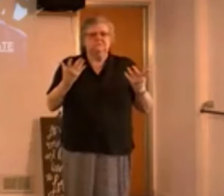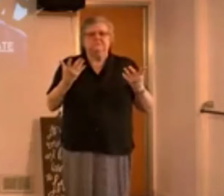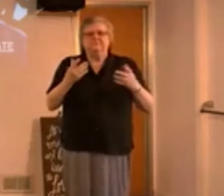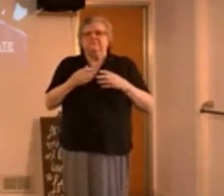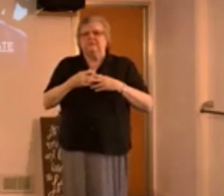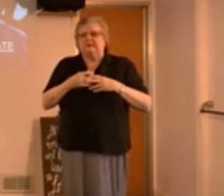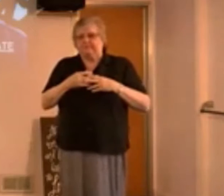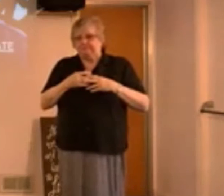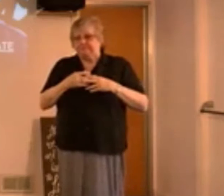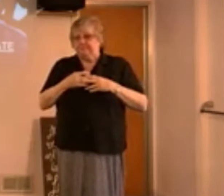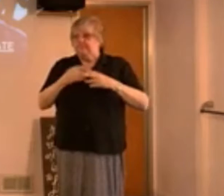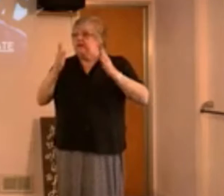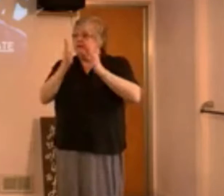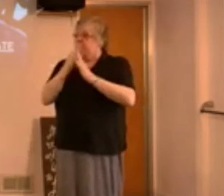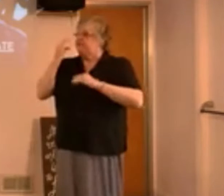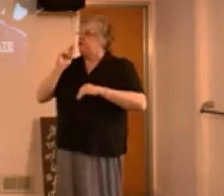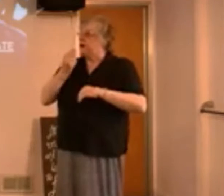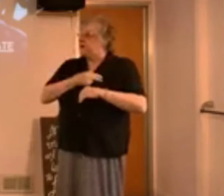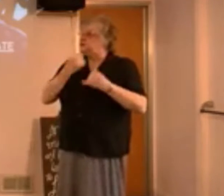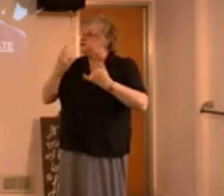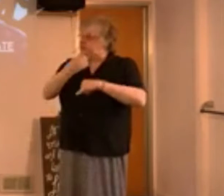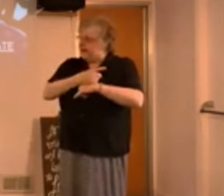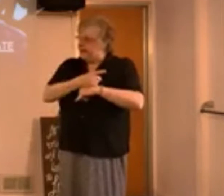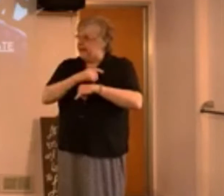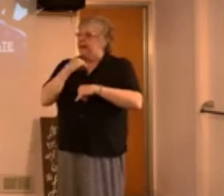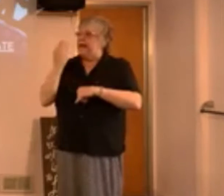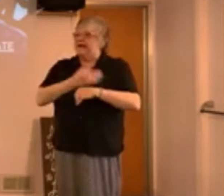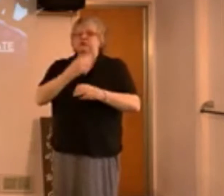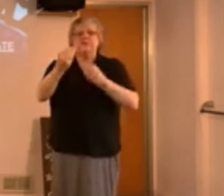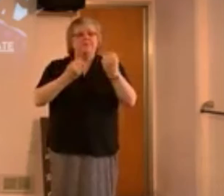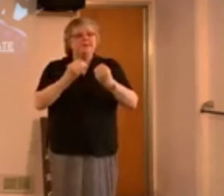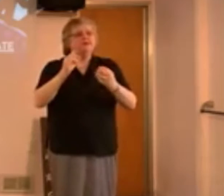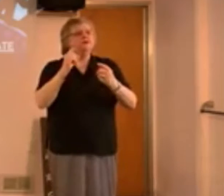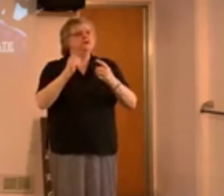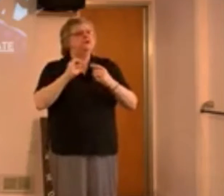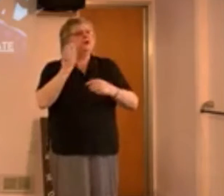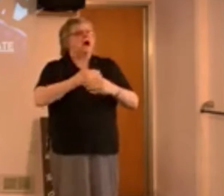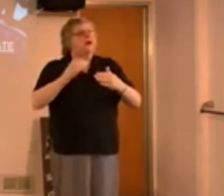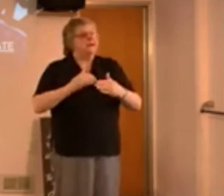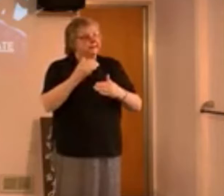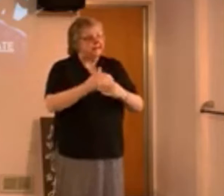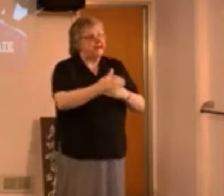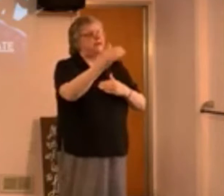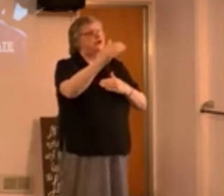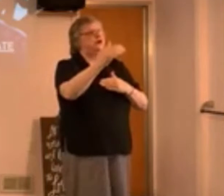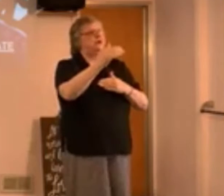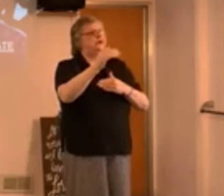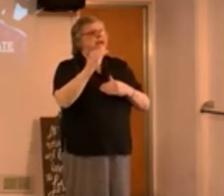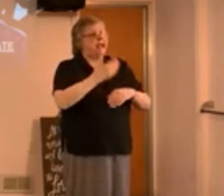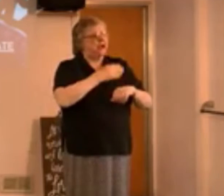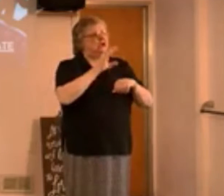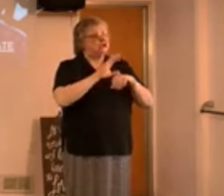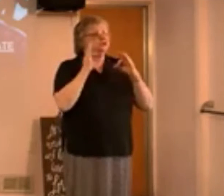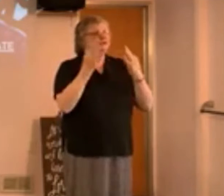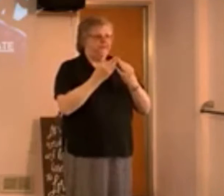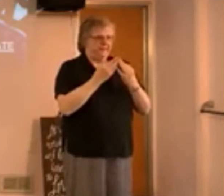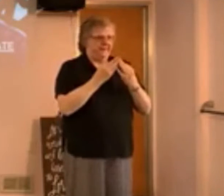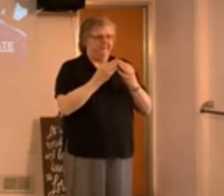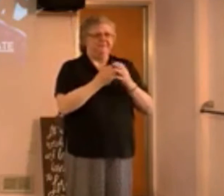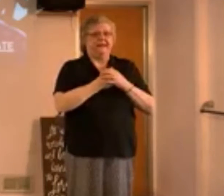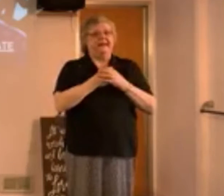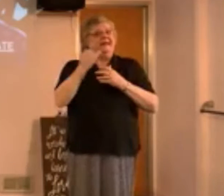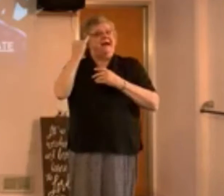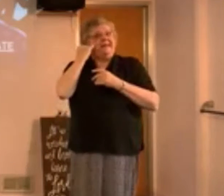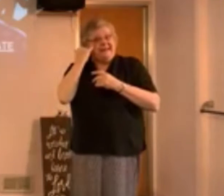So just pray for us today as we do this and try to live the gospel in our neighborhood. Now, should it